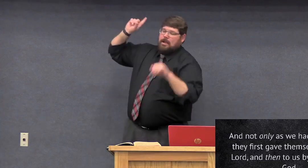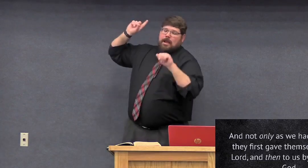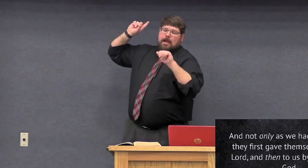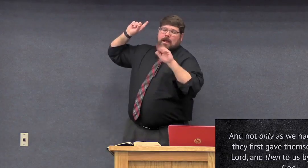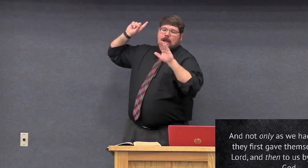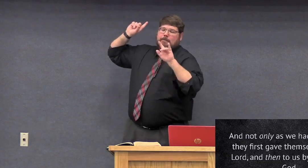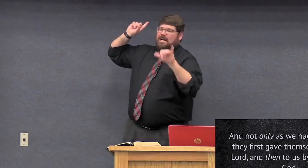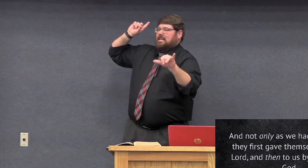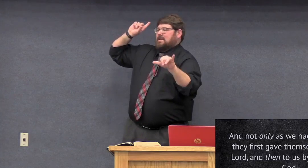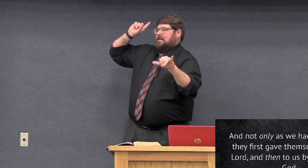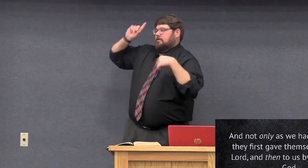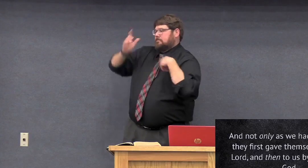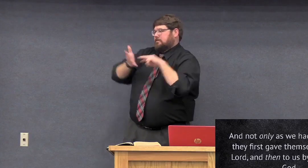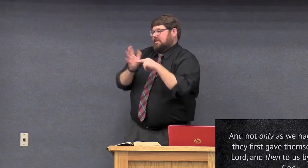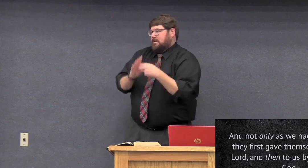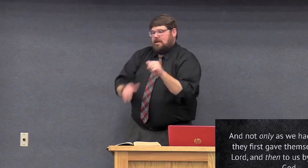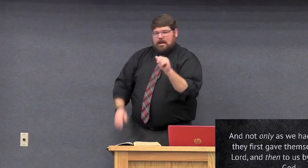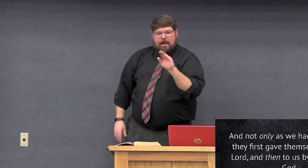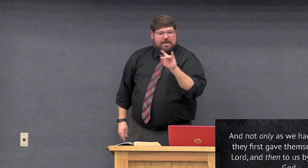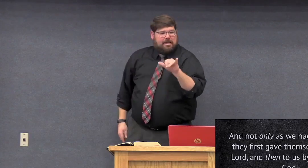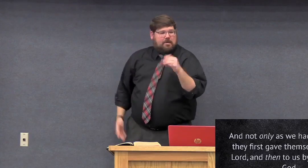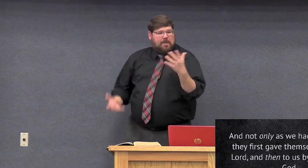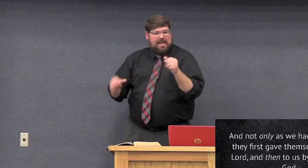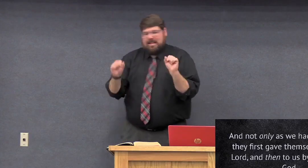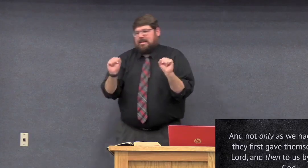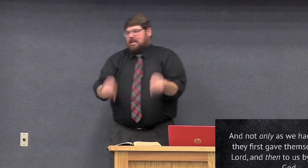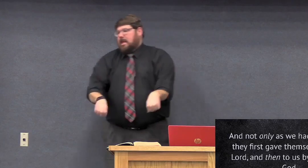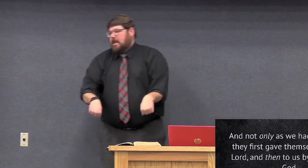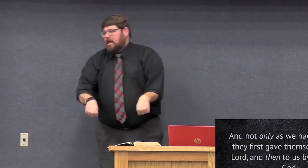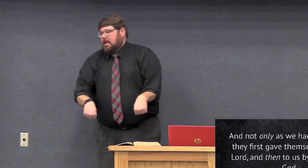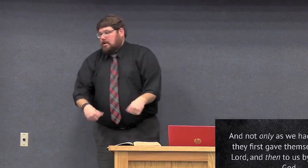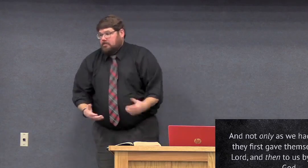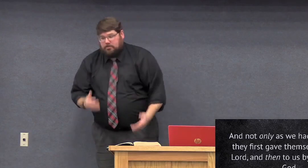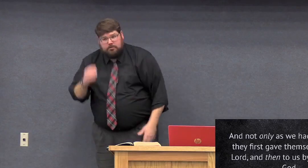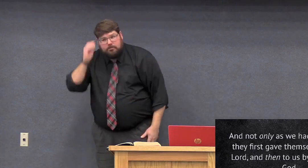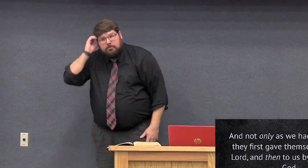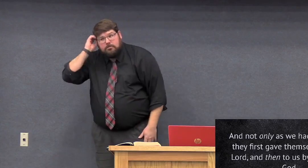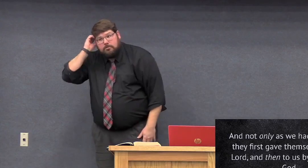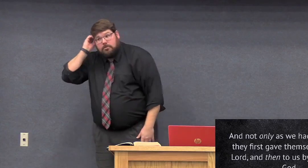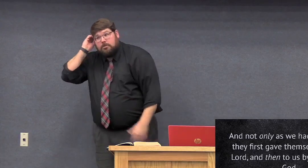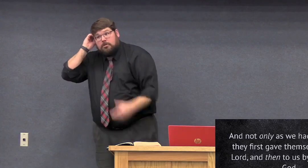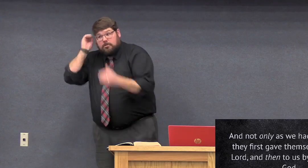What are you able to do? You know, this is according to your ability. What can you do